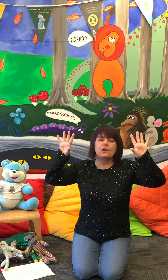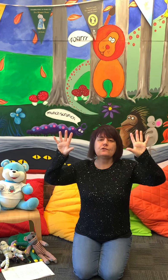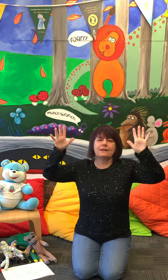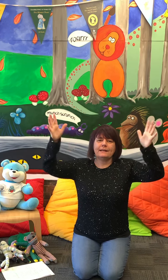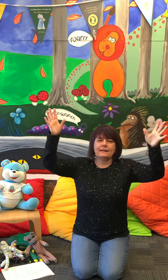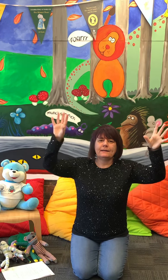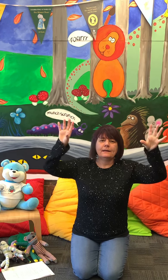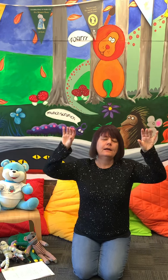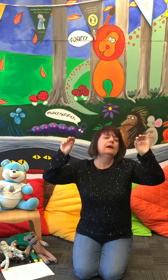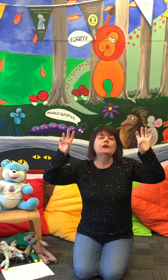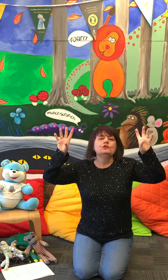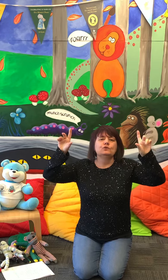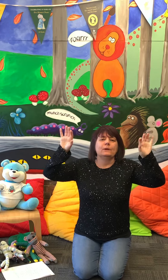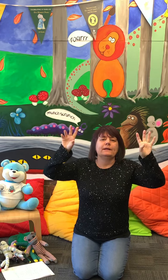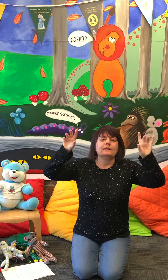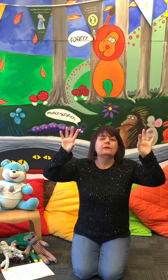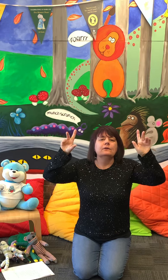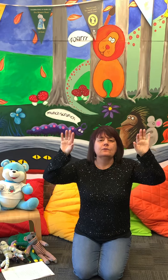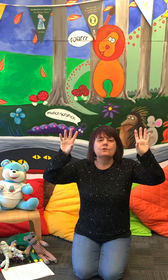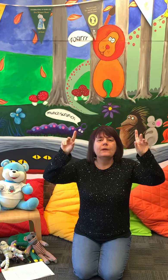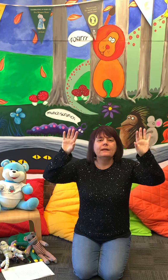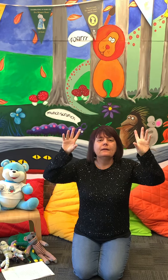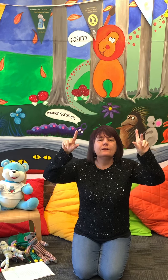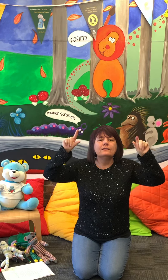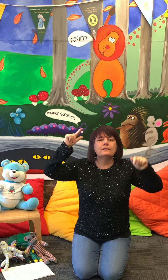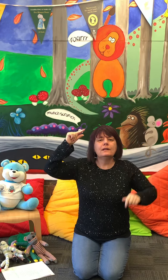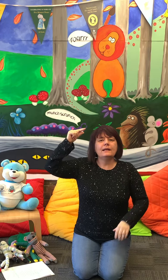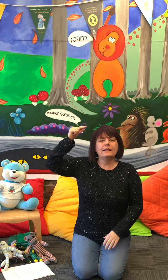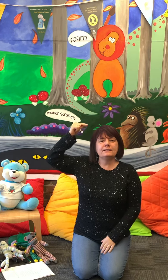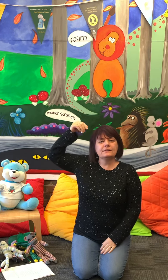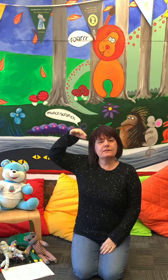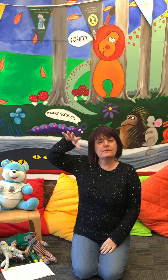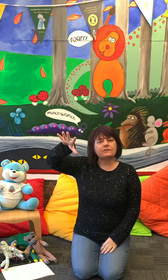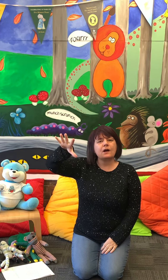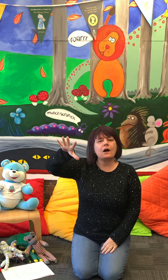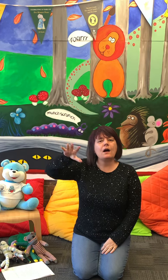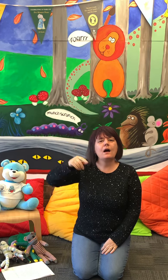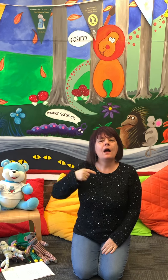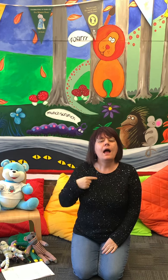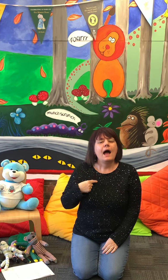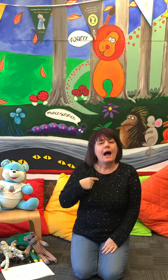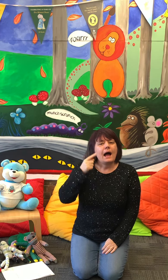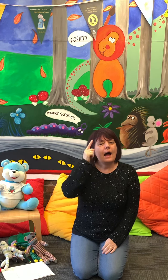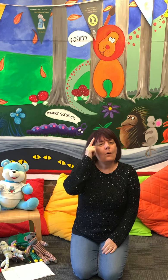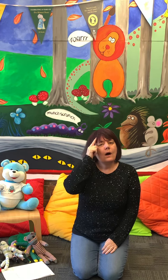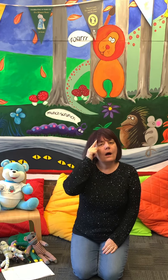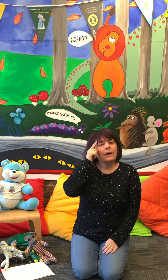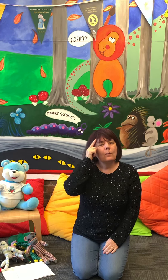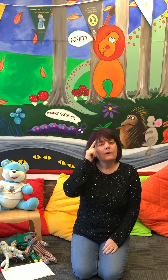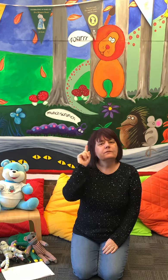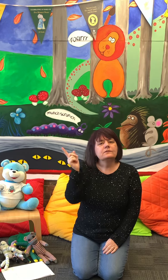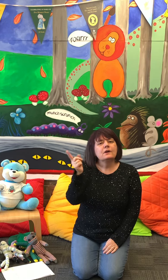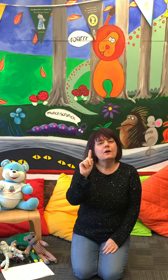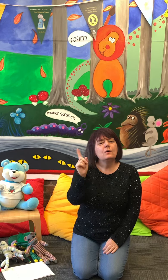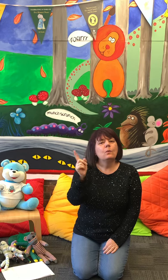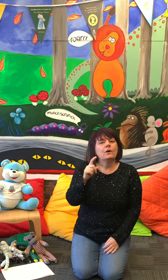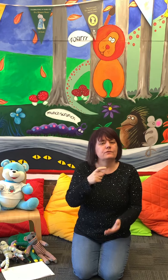ready. Twinkle, twinkle, little star, how I wonder what